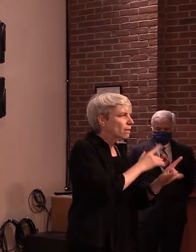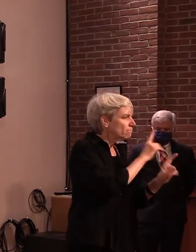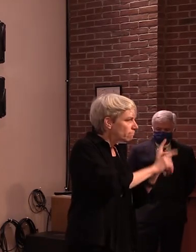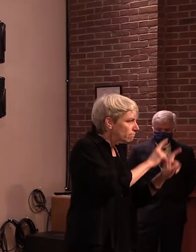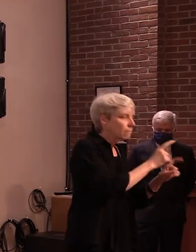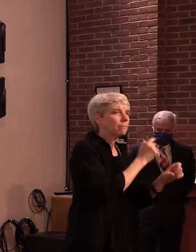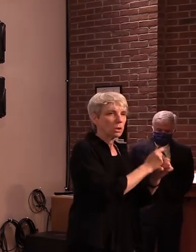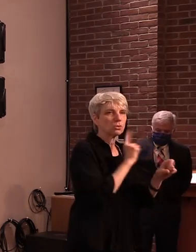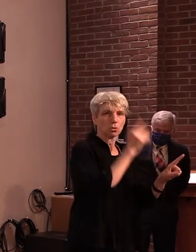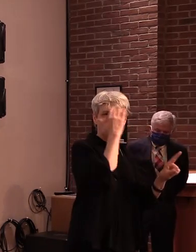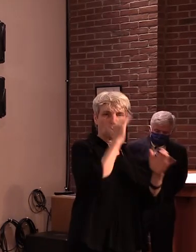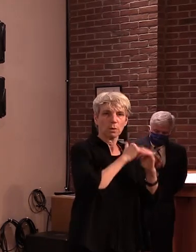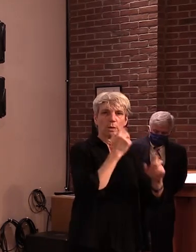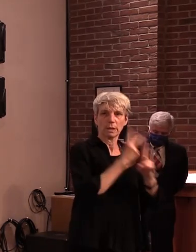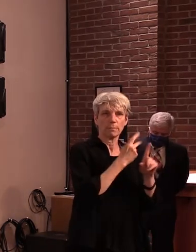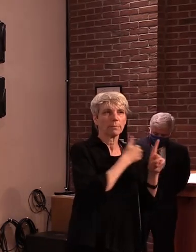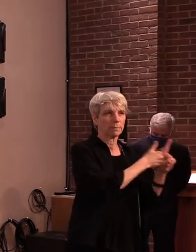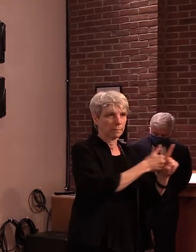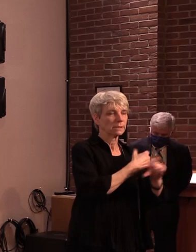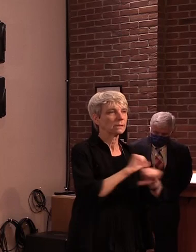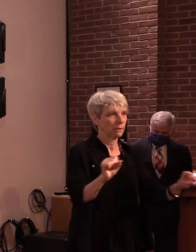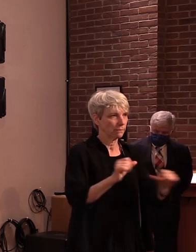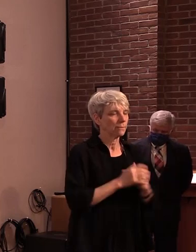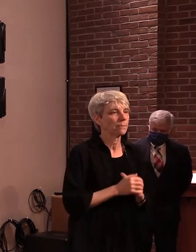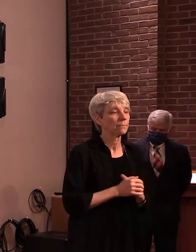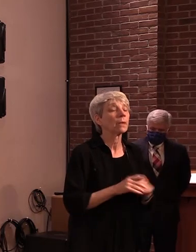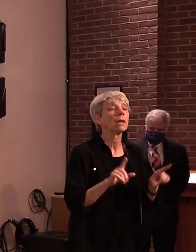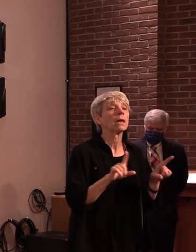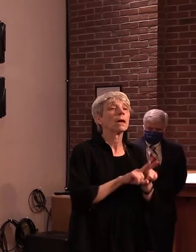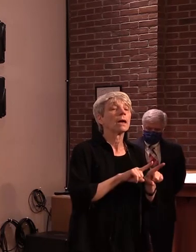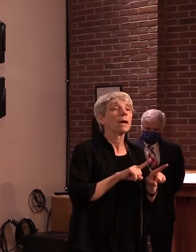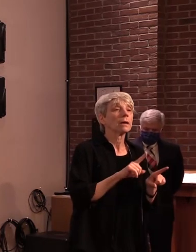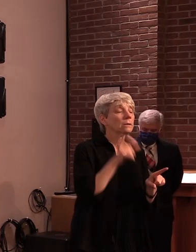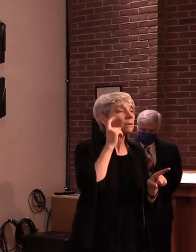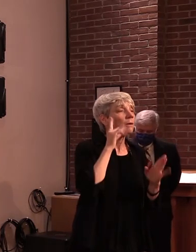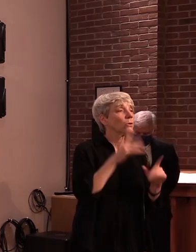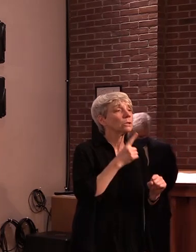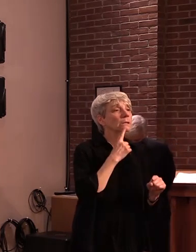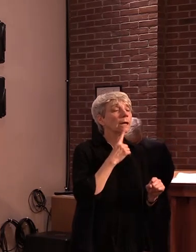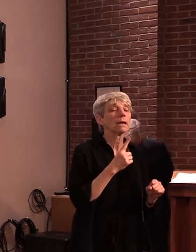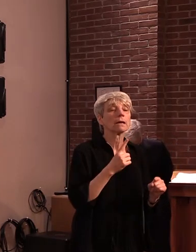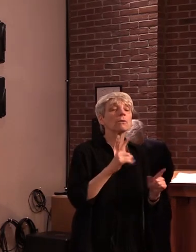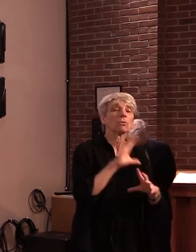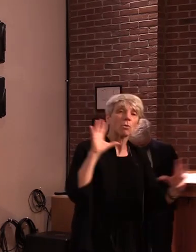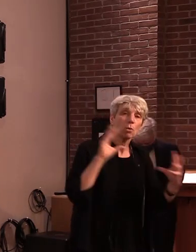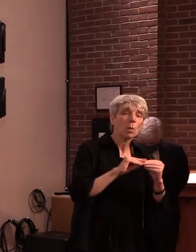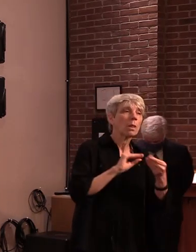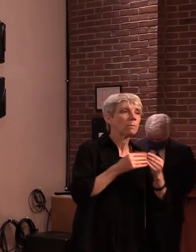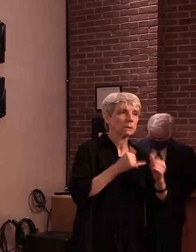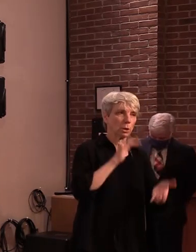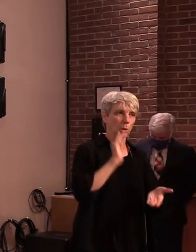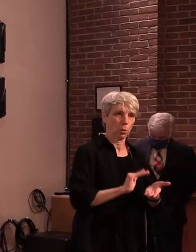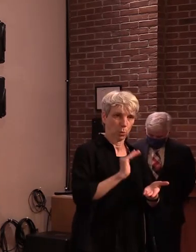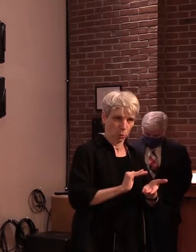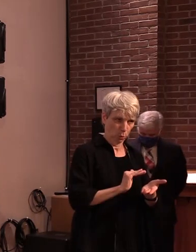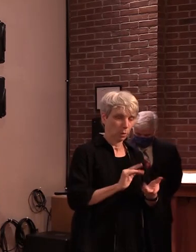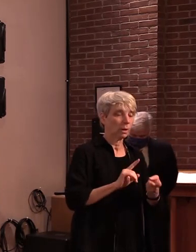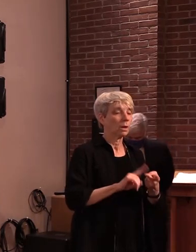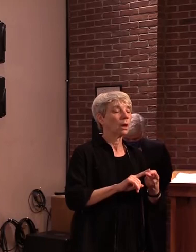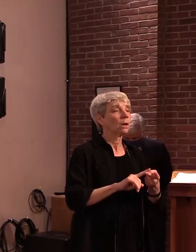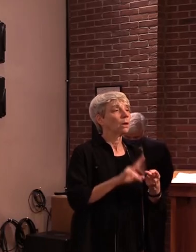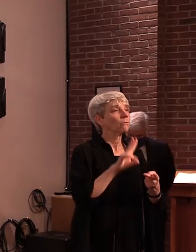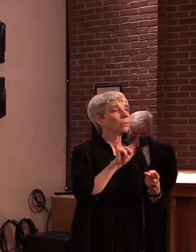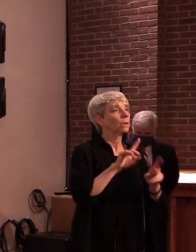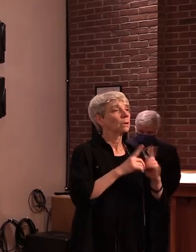Pichak just detailed, we continue to maintain an overall low rate of new positive cases. The Health Department continues to follow